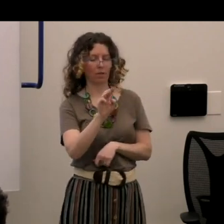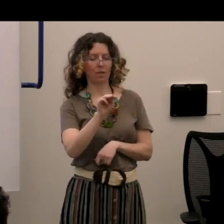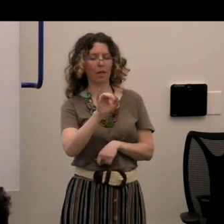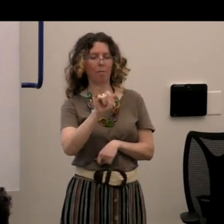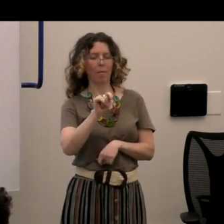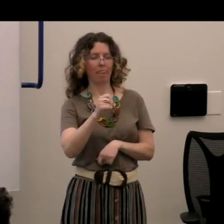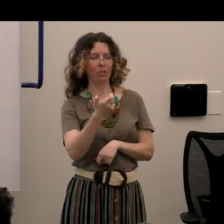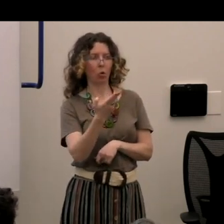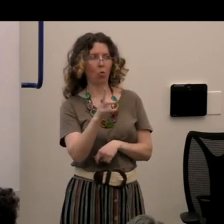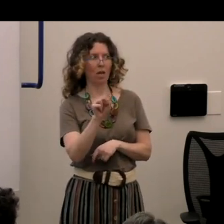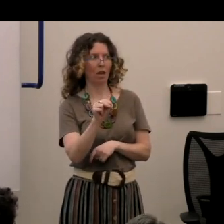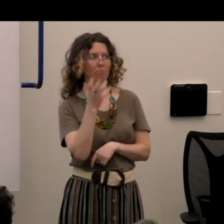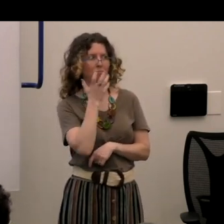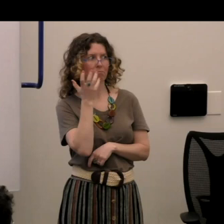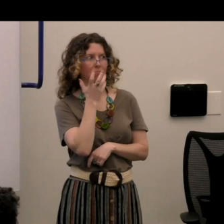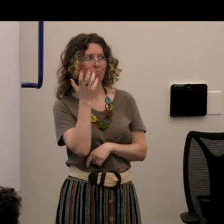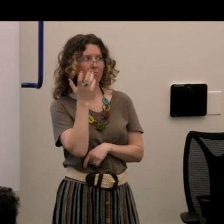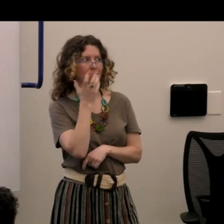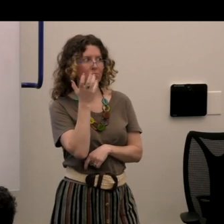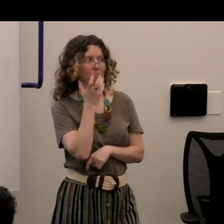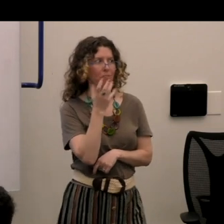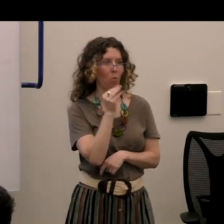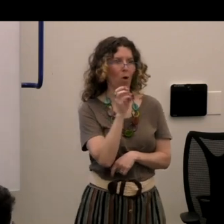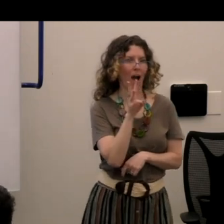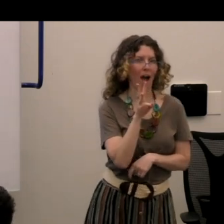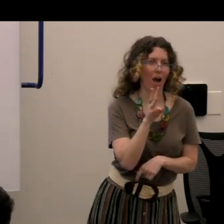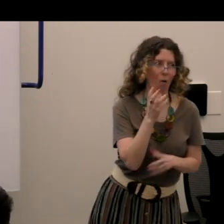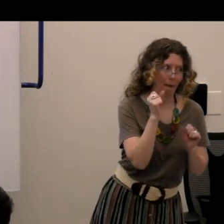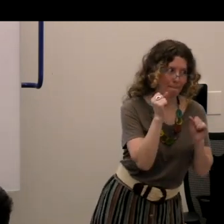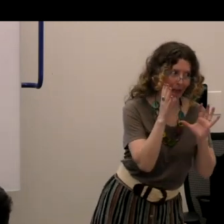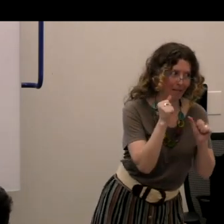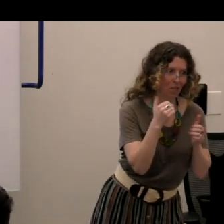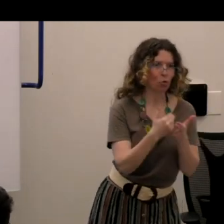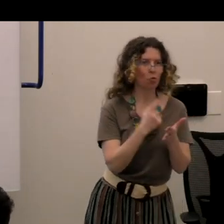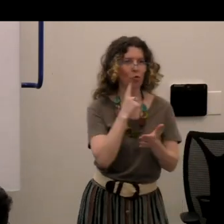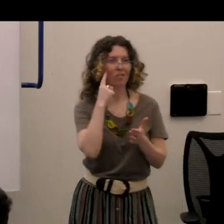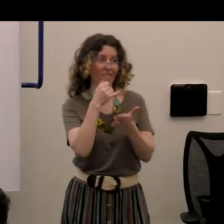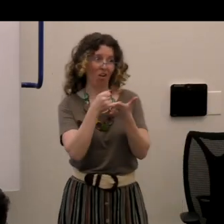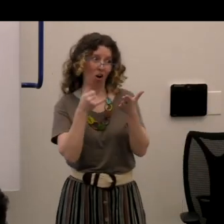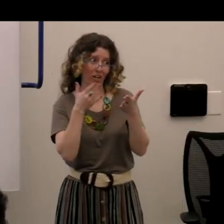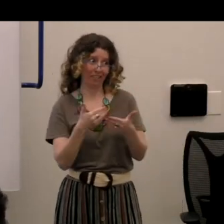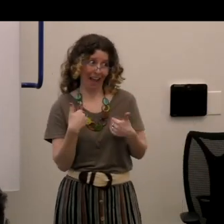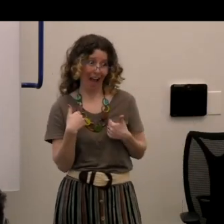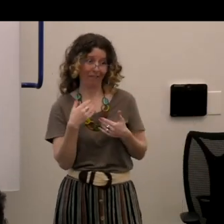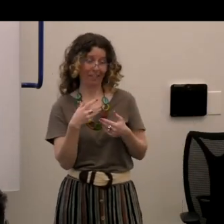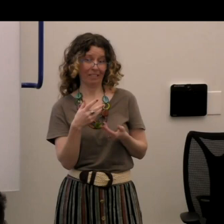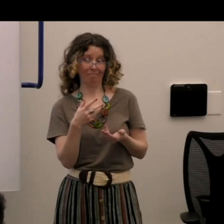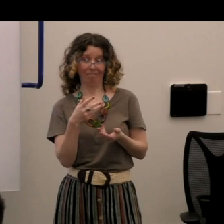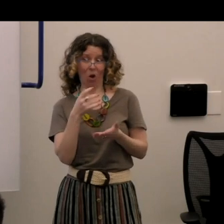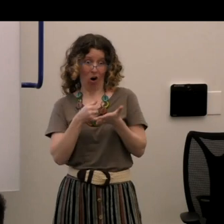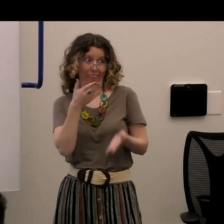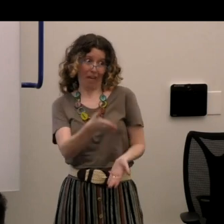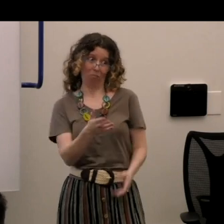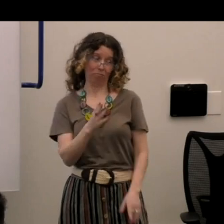She has two exhibits right now in the Smithsonian, which is pretty amazing, which is wow, right? A featured